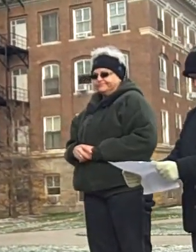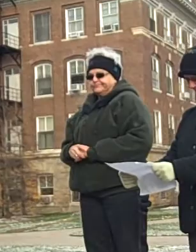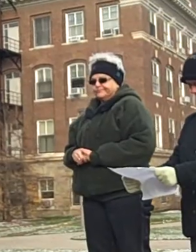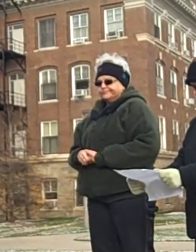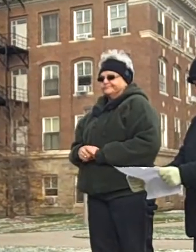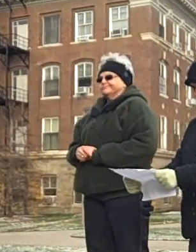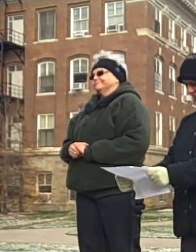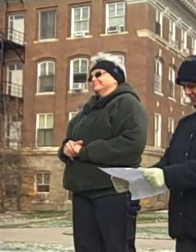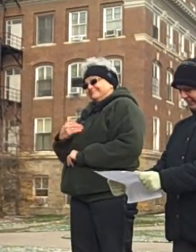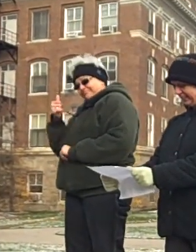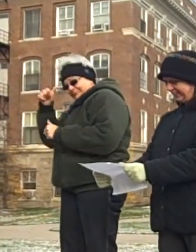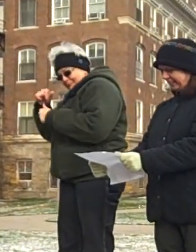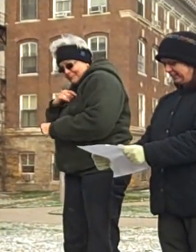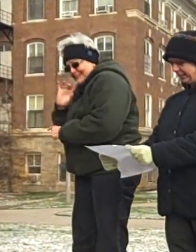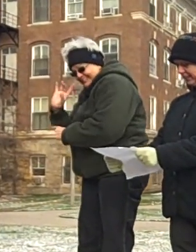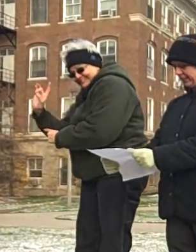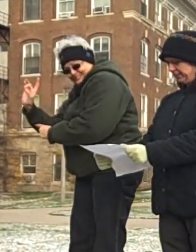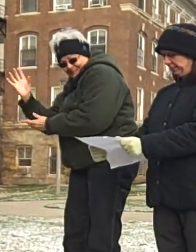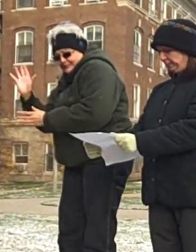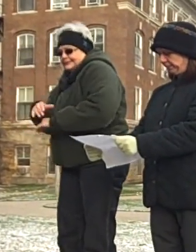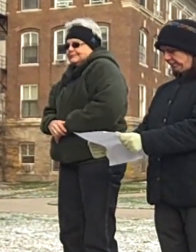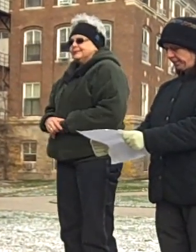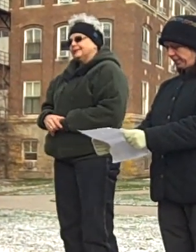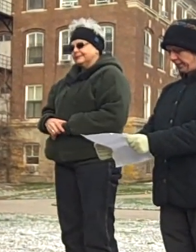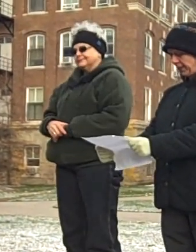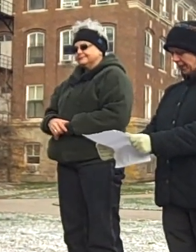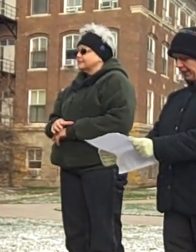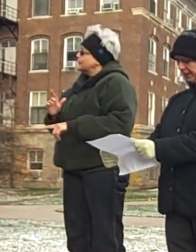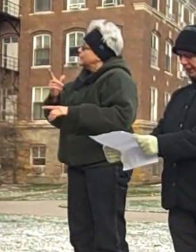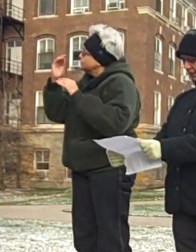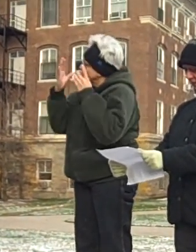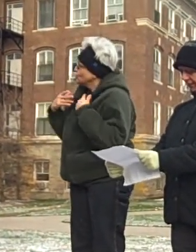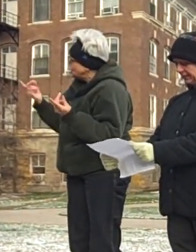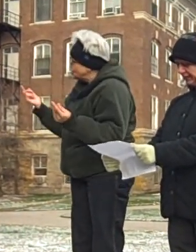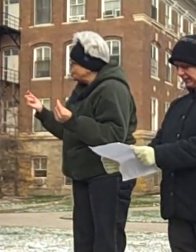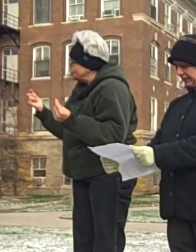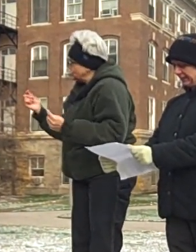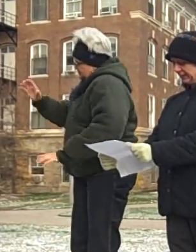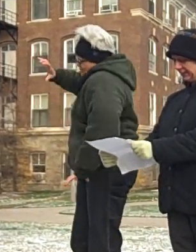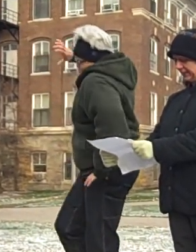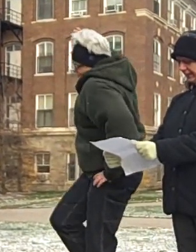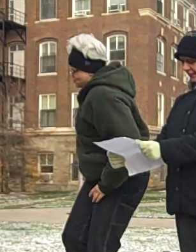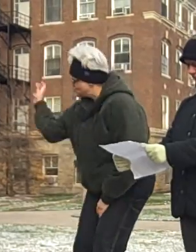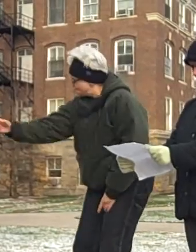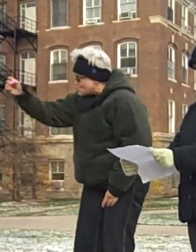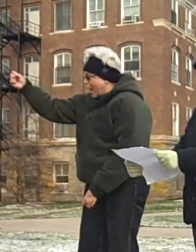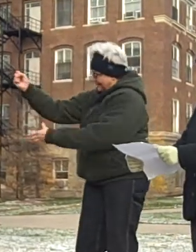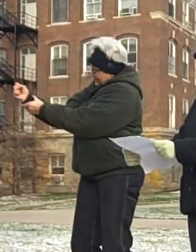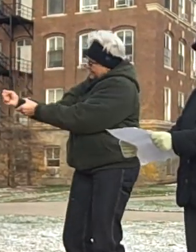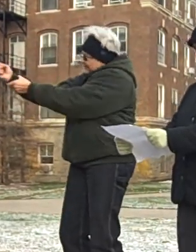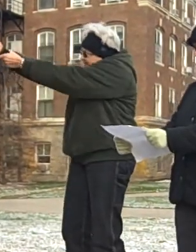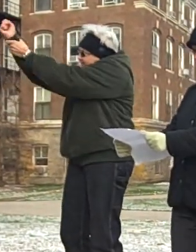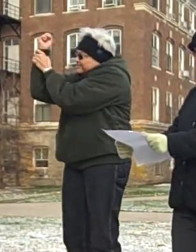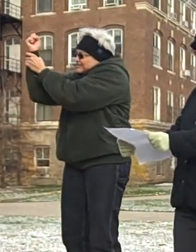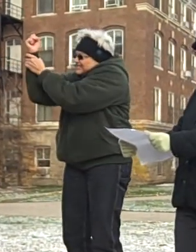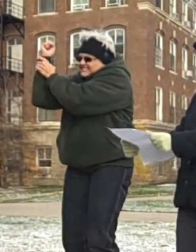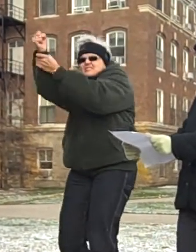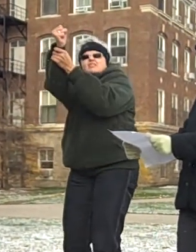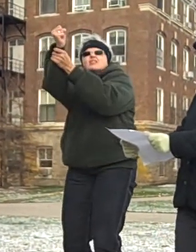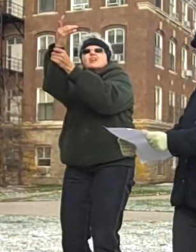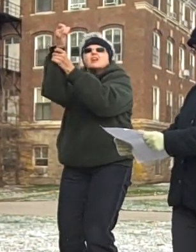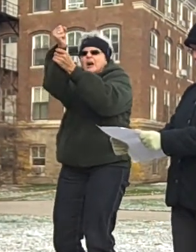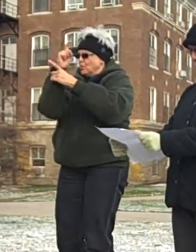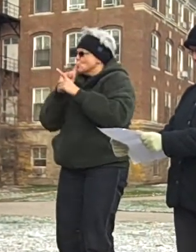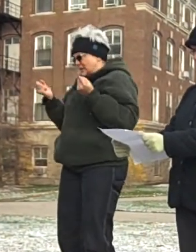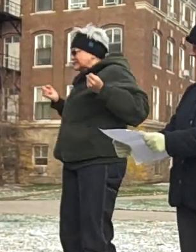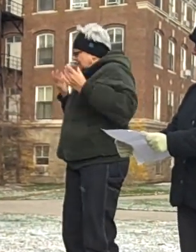that page. And remember, I'm 8 years old. And that teacher, she grabbed me by the